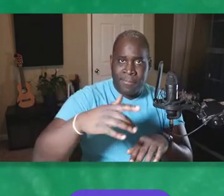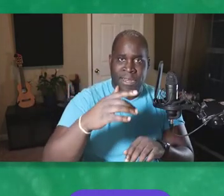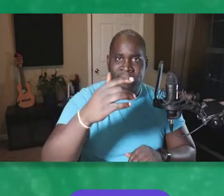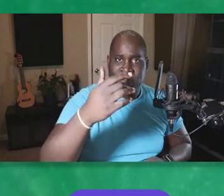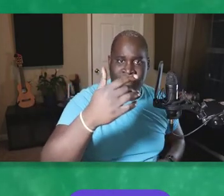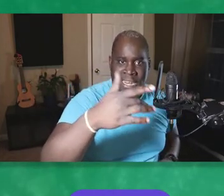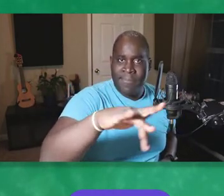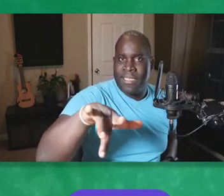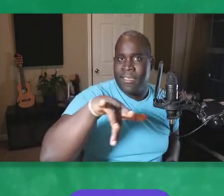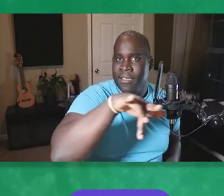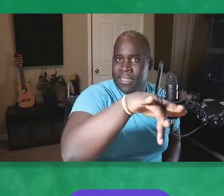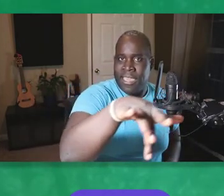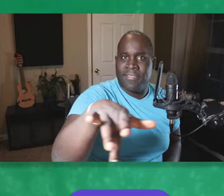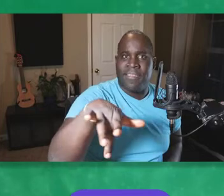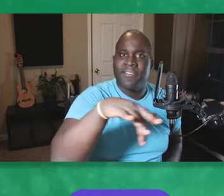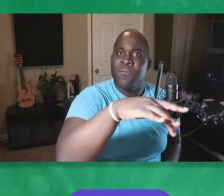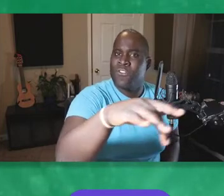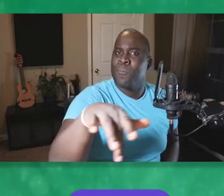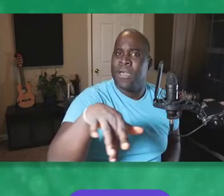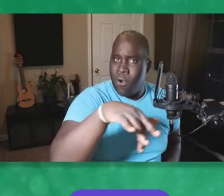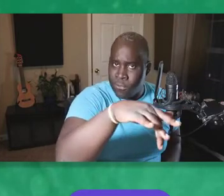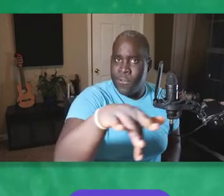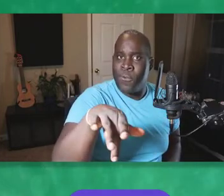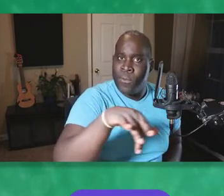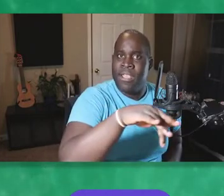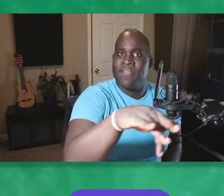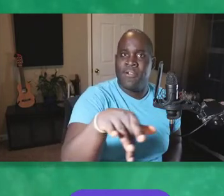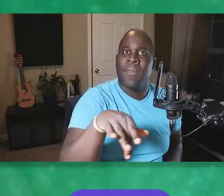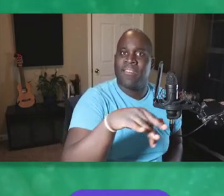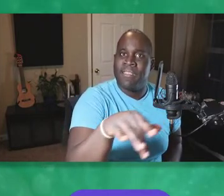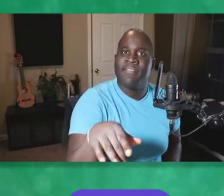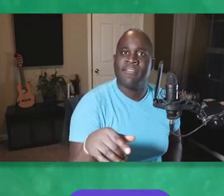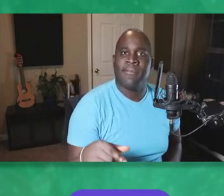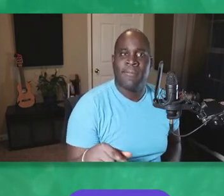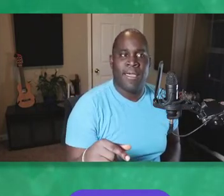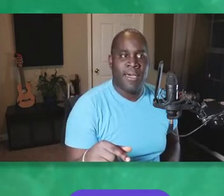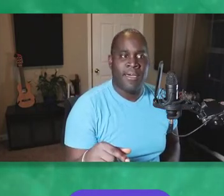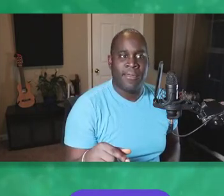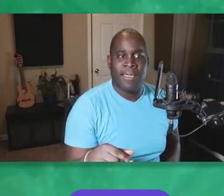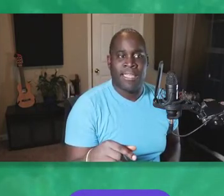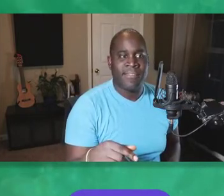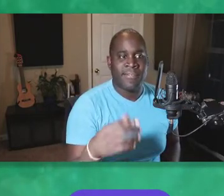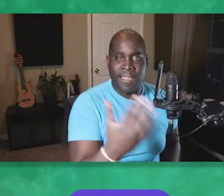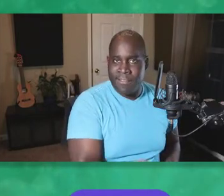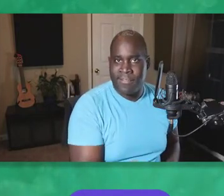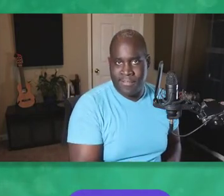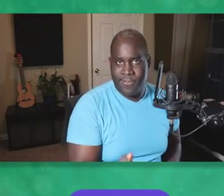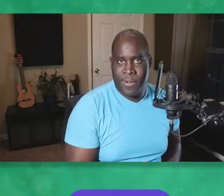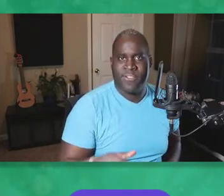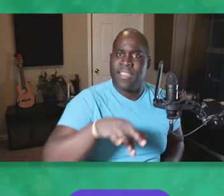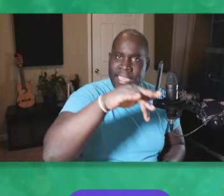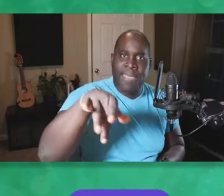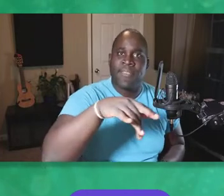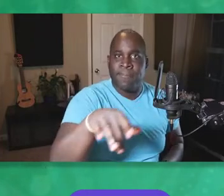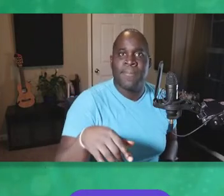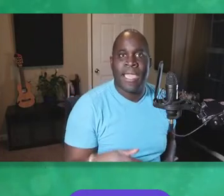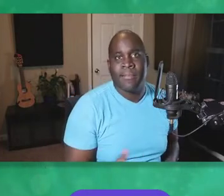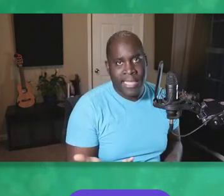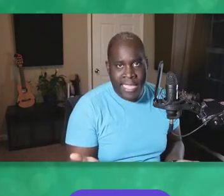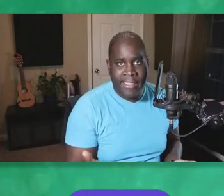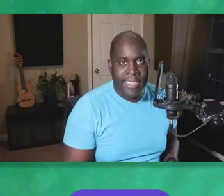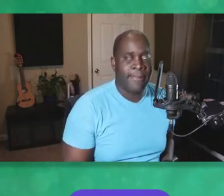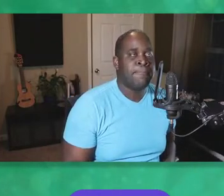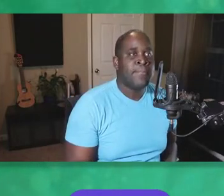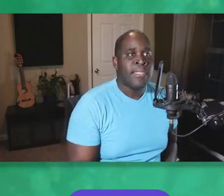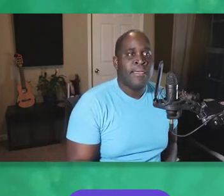this, but I've never seen empty like this. But also, it still makes sense, at least in the context of situations like empty. Yeah,